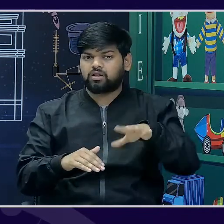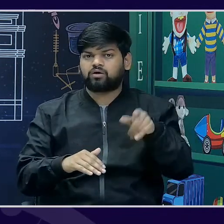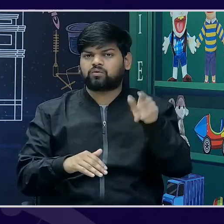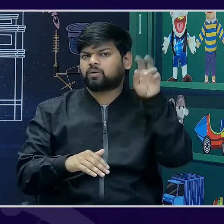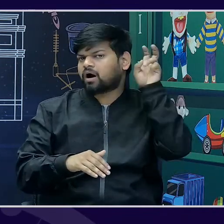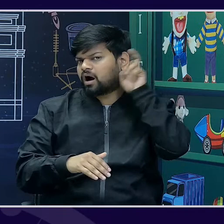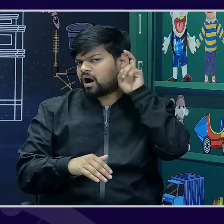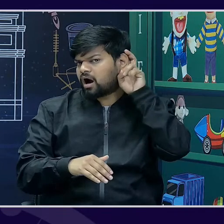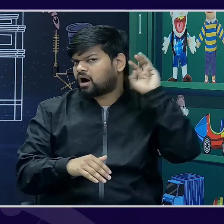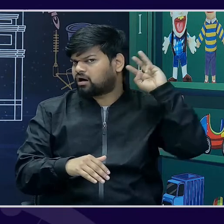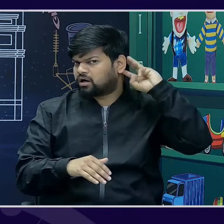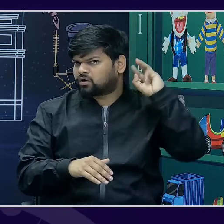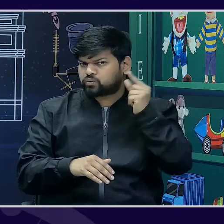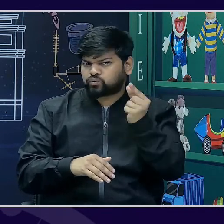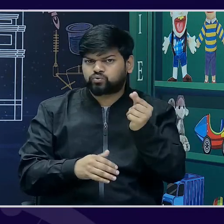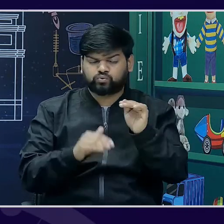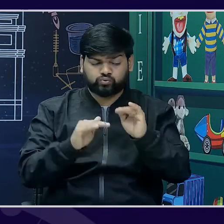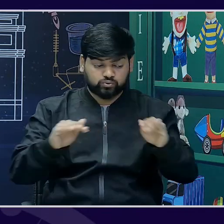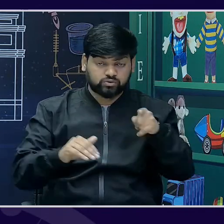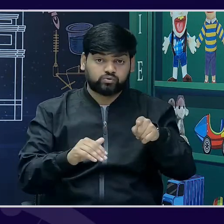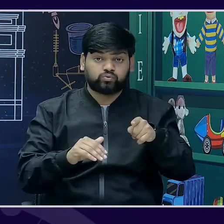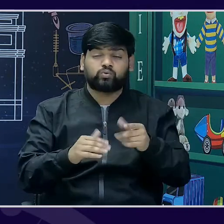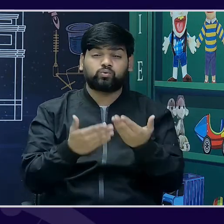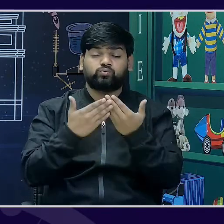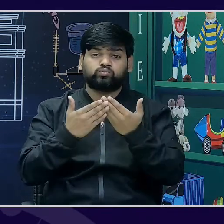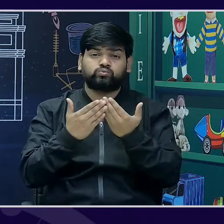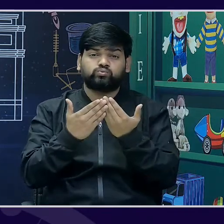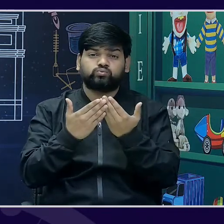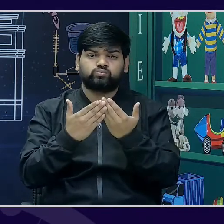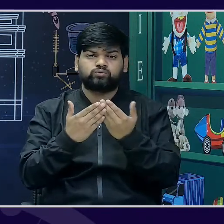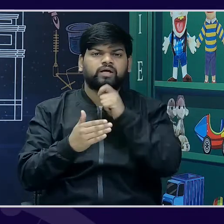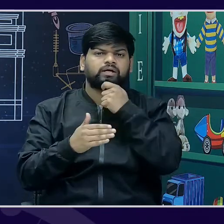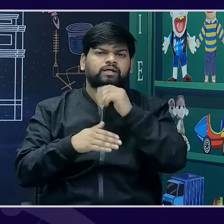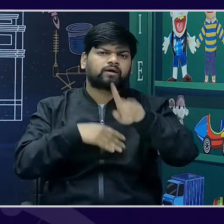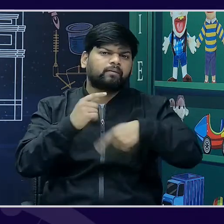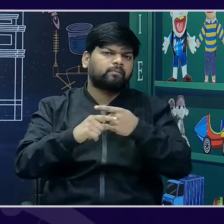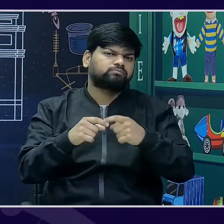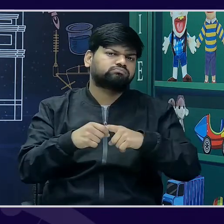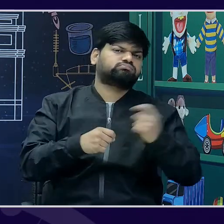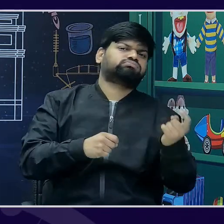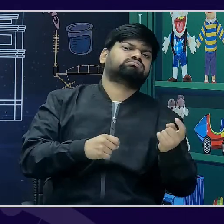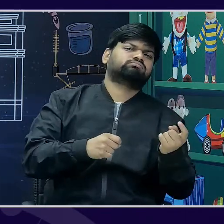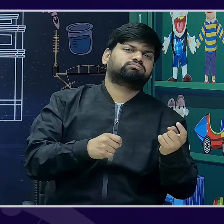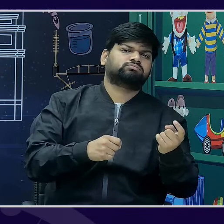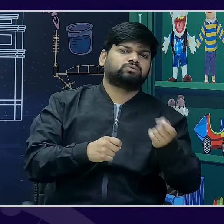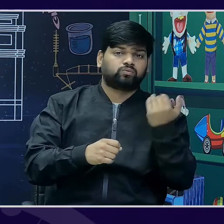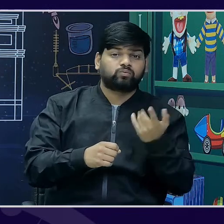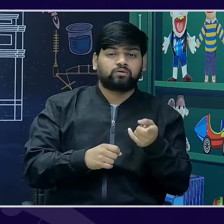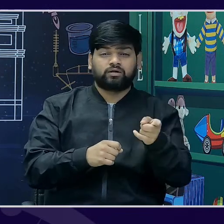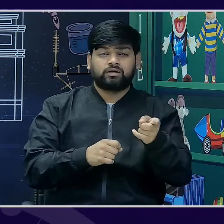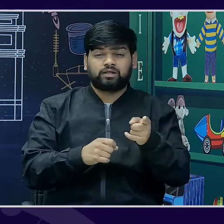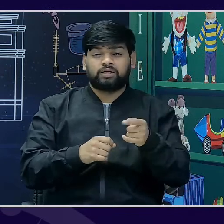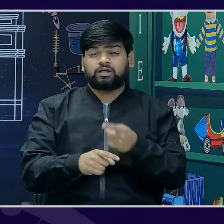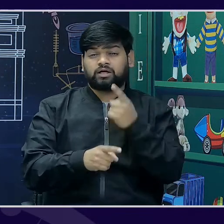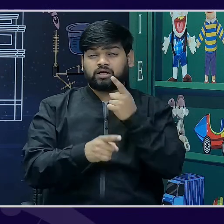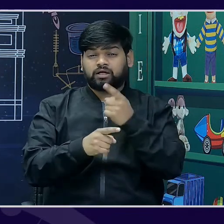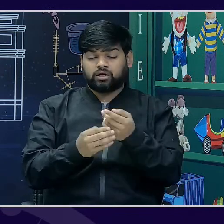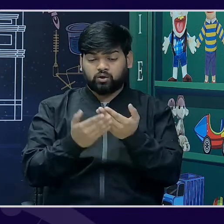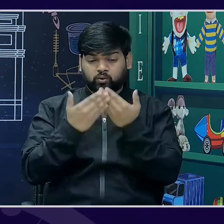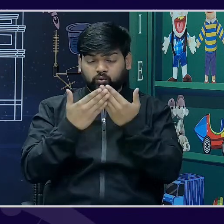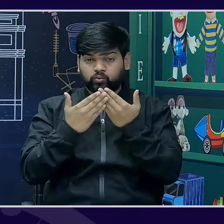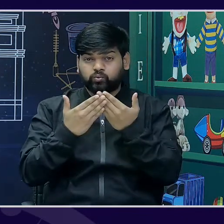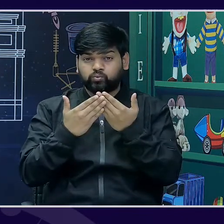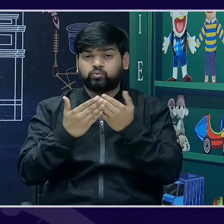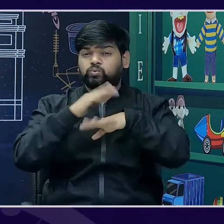because the teacher is insufficiently doing, not because the principal has not allowed. It is just because the